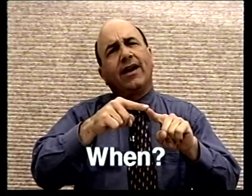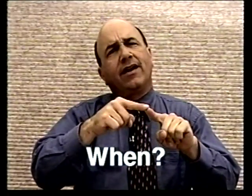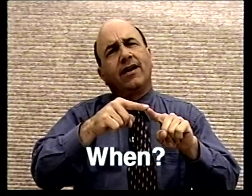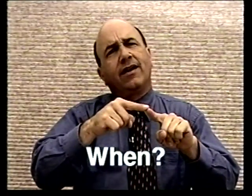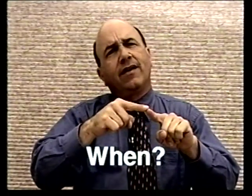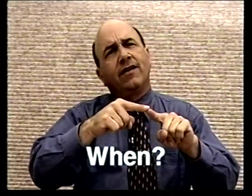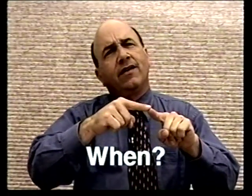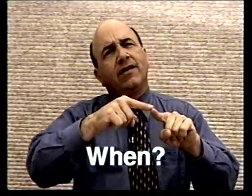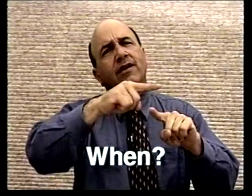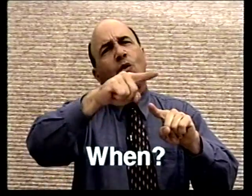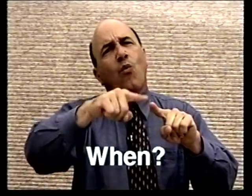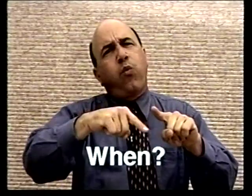When?